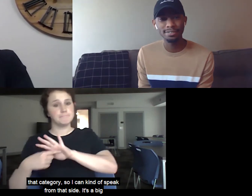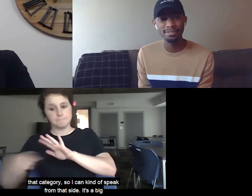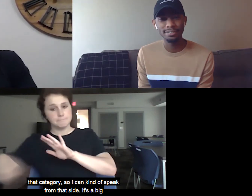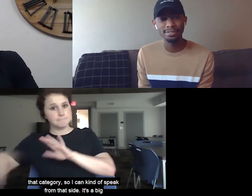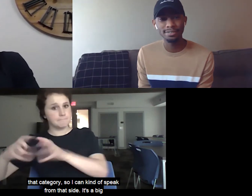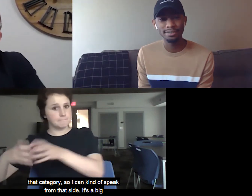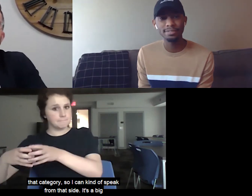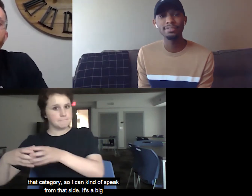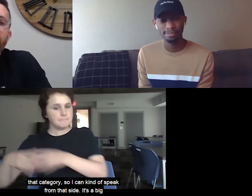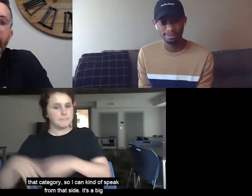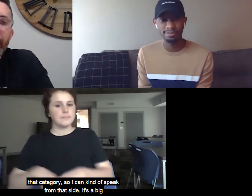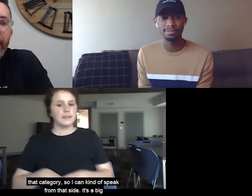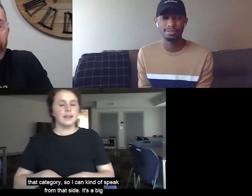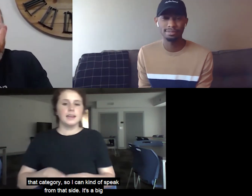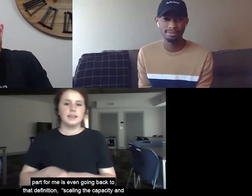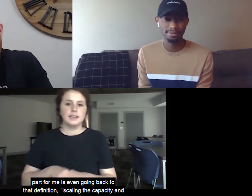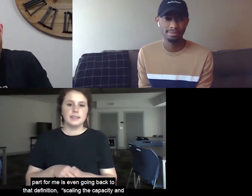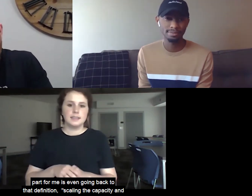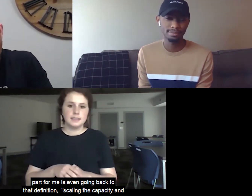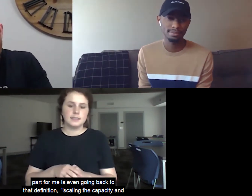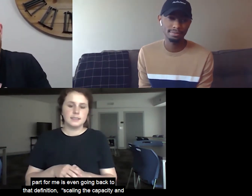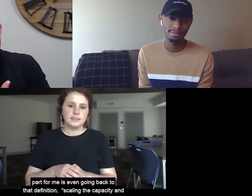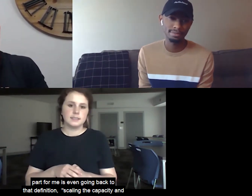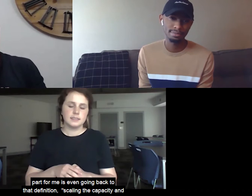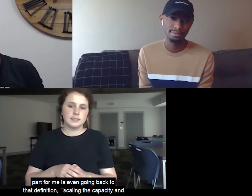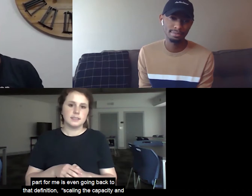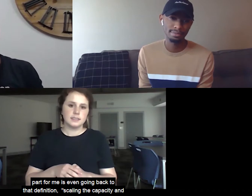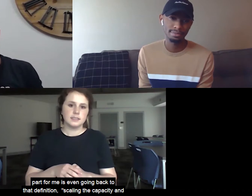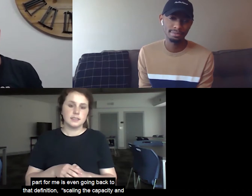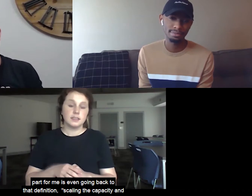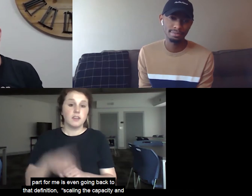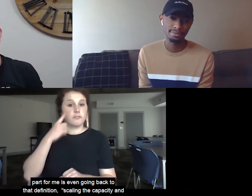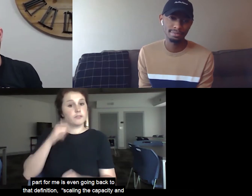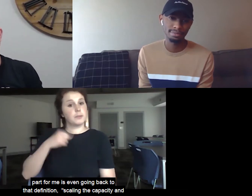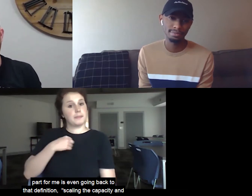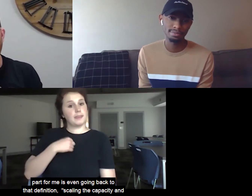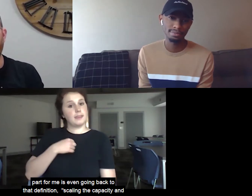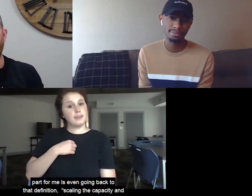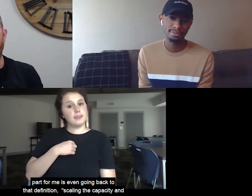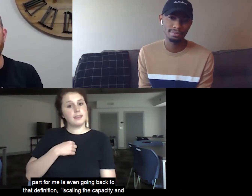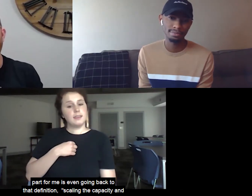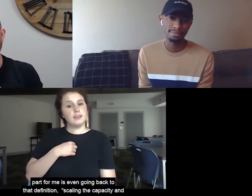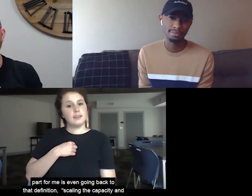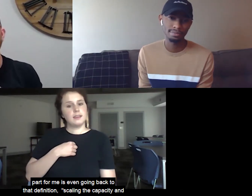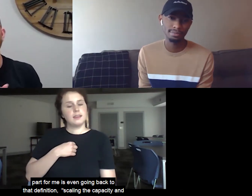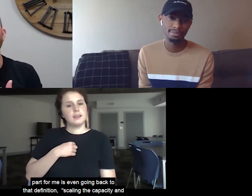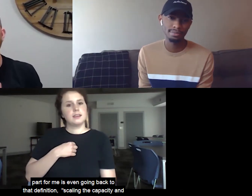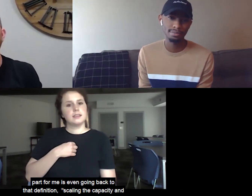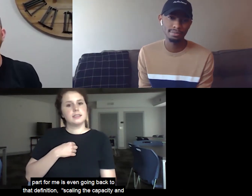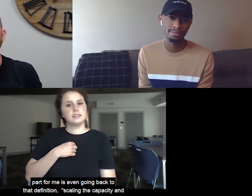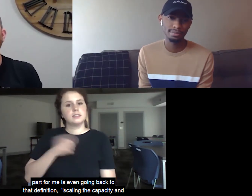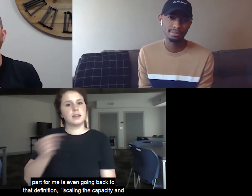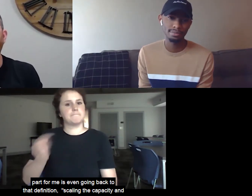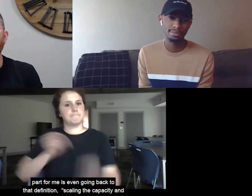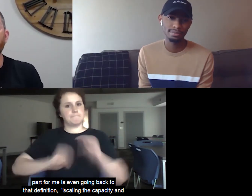from that side. It's a big part for me, is even going back to that